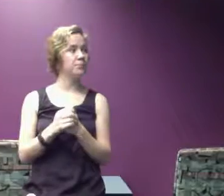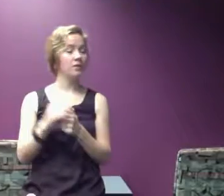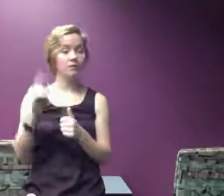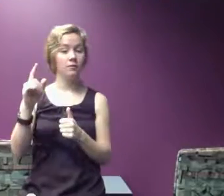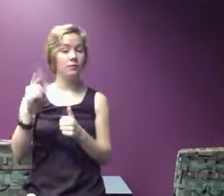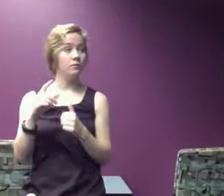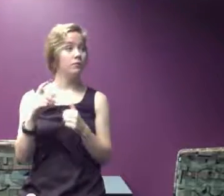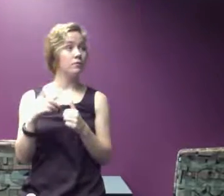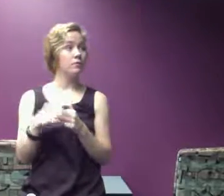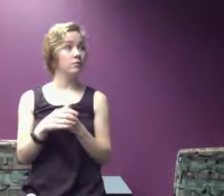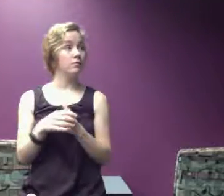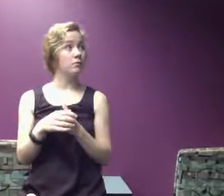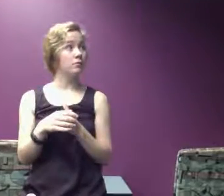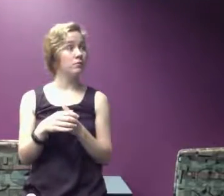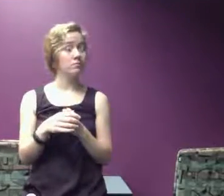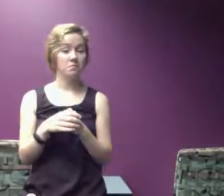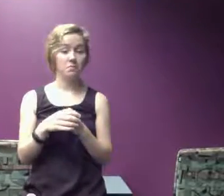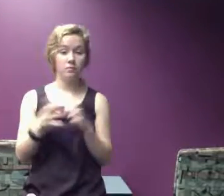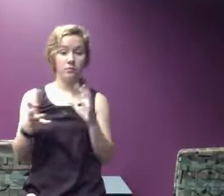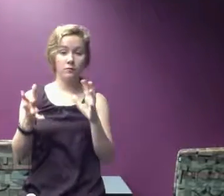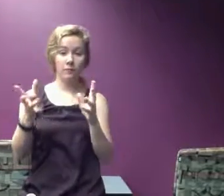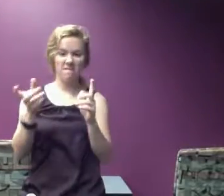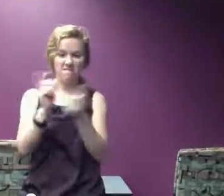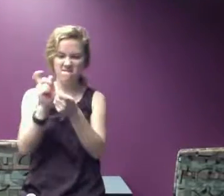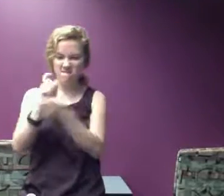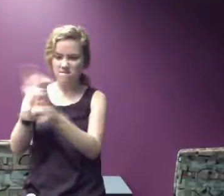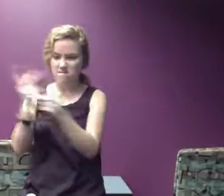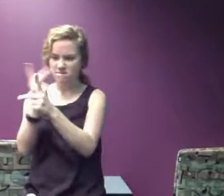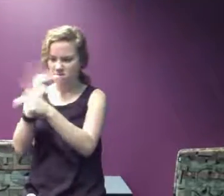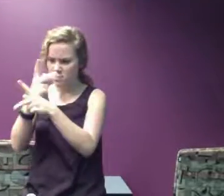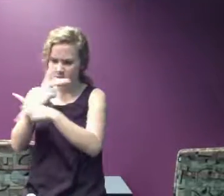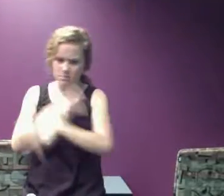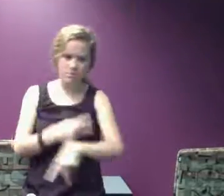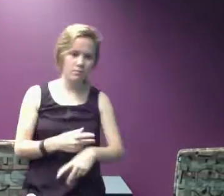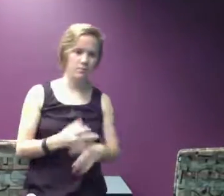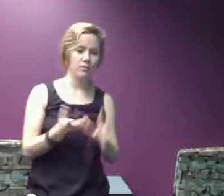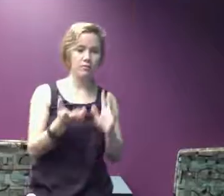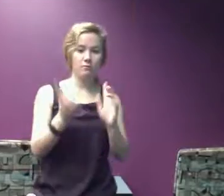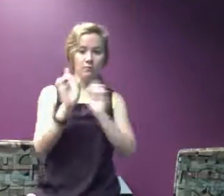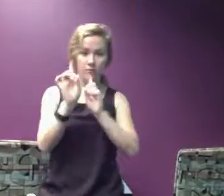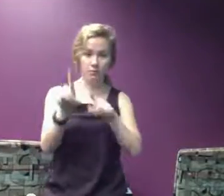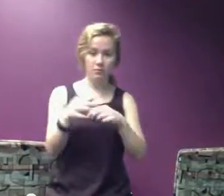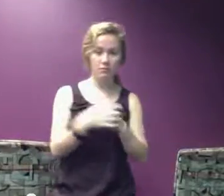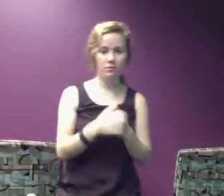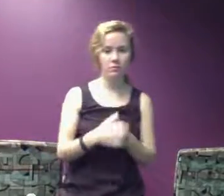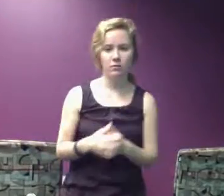so that's just factoring, changing and figuring it all out.